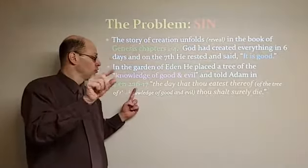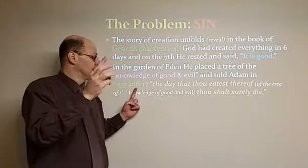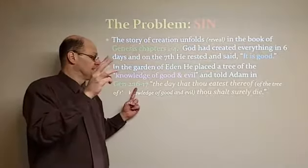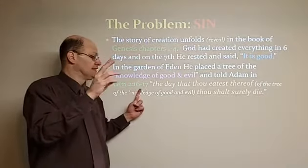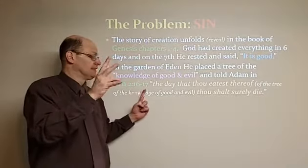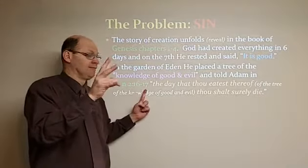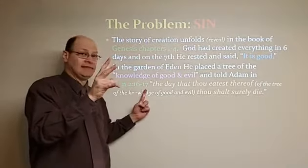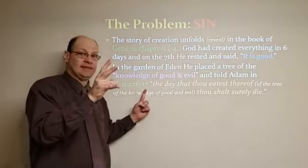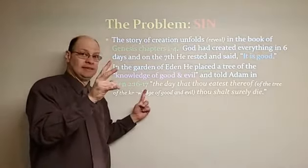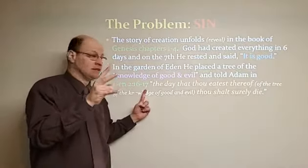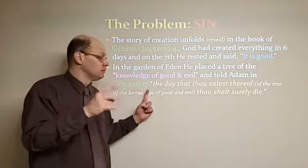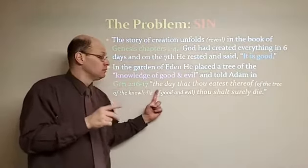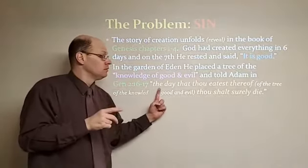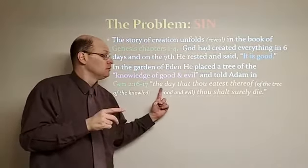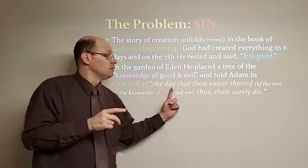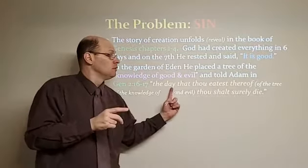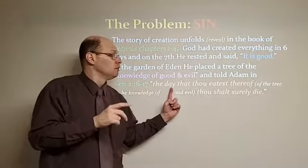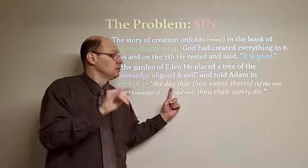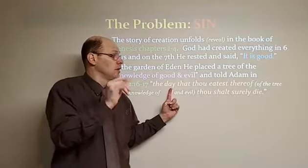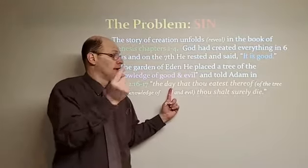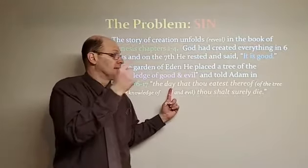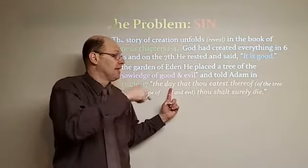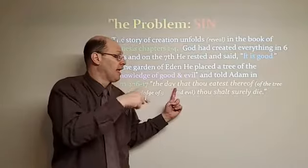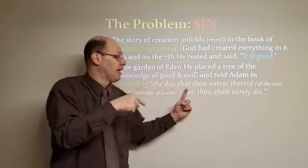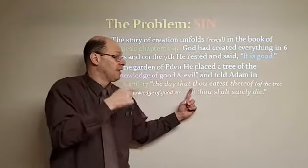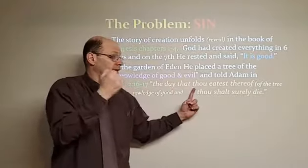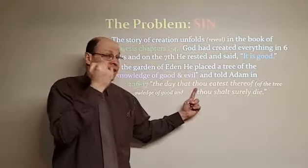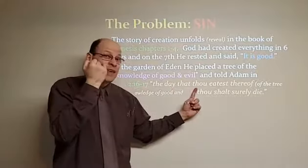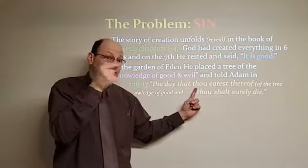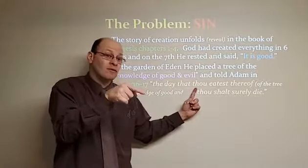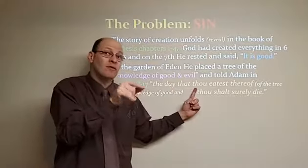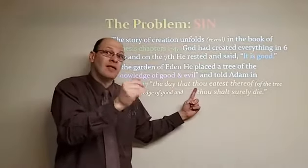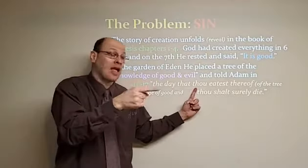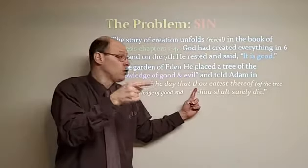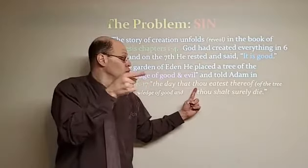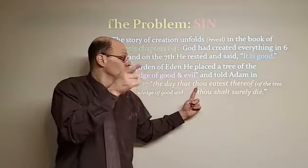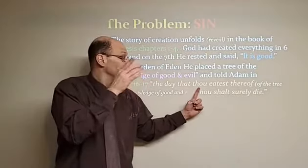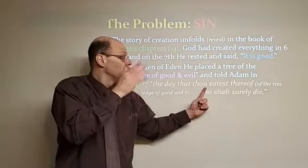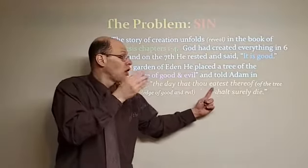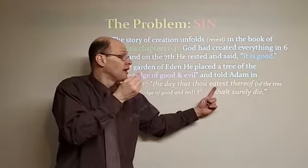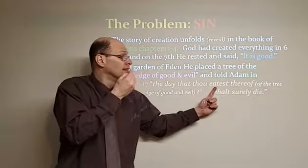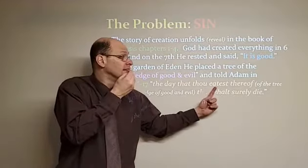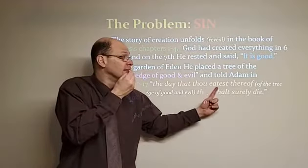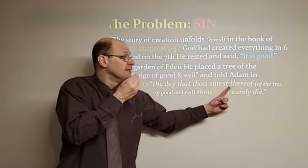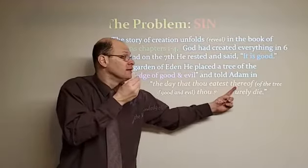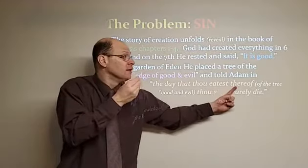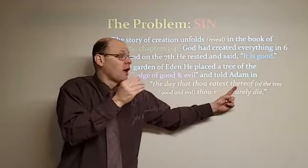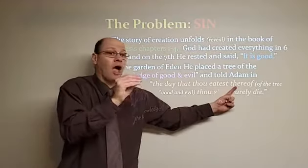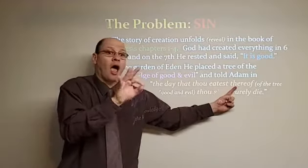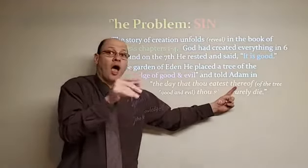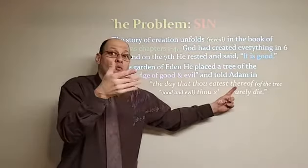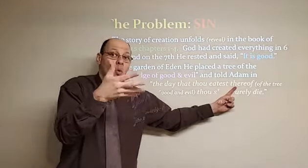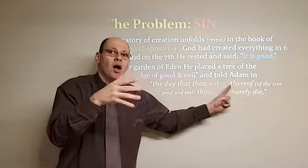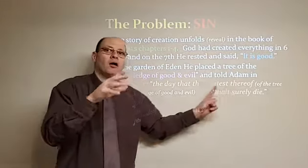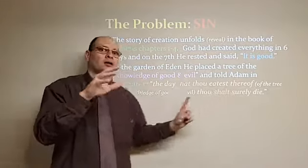16 and 17 said the day that thou eatest thereof meaning if you ever eat of this tree thou shalt